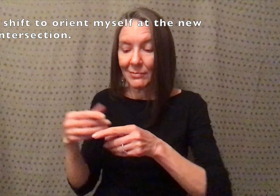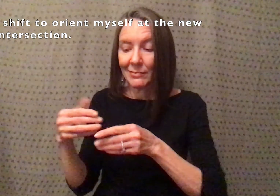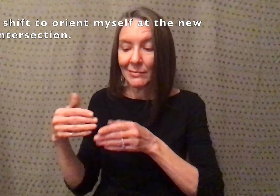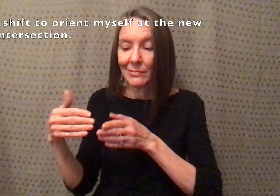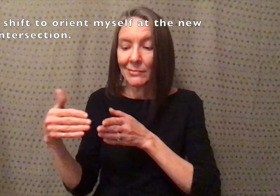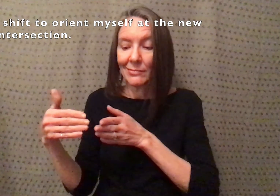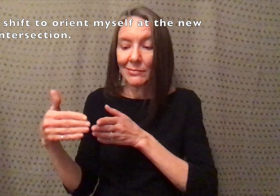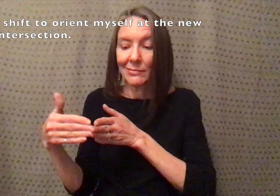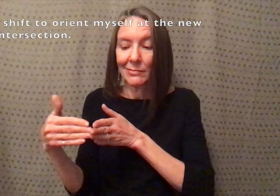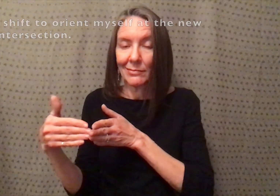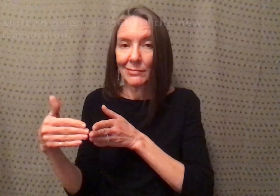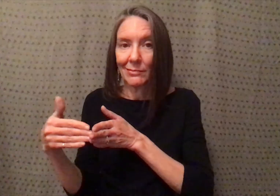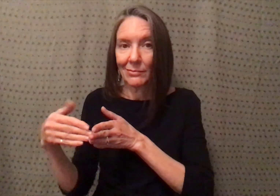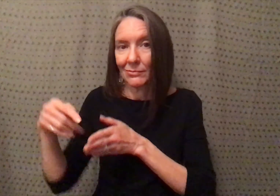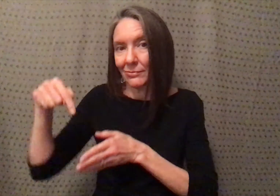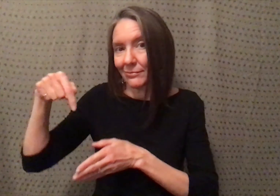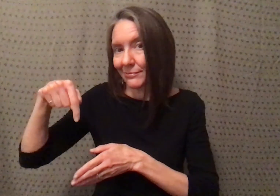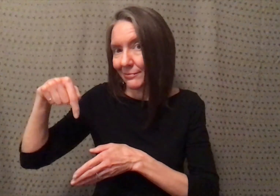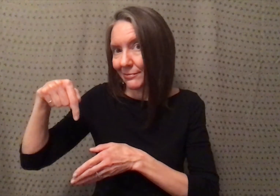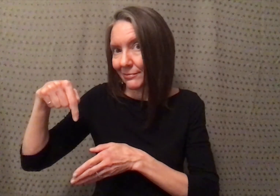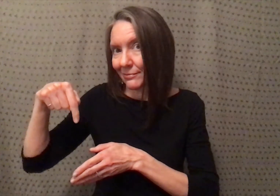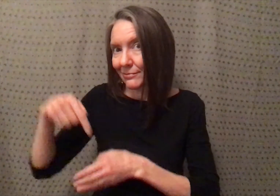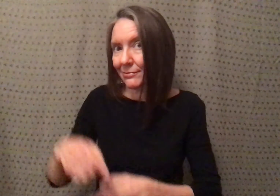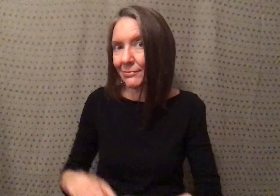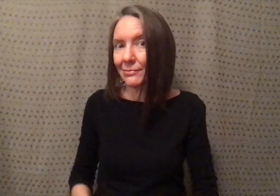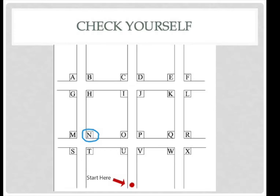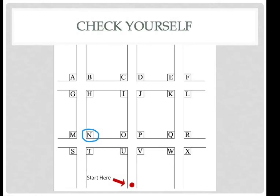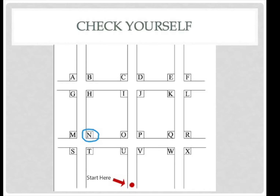the near right corner, that one.